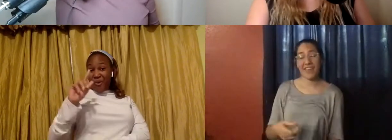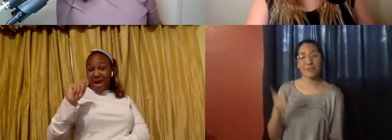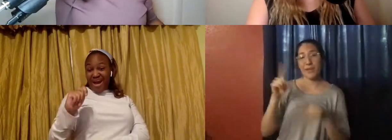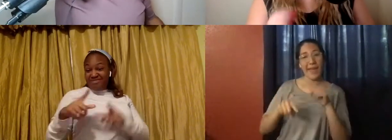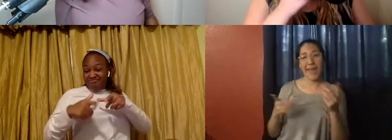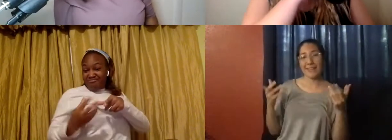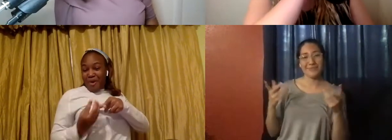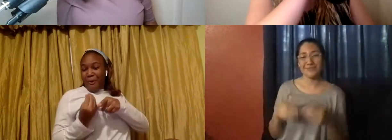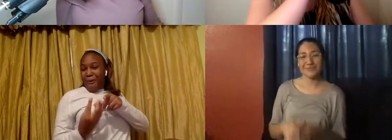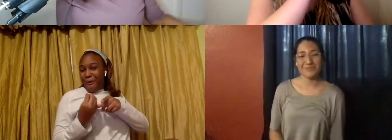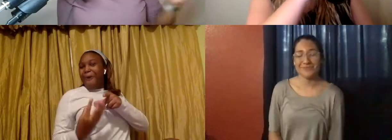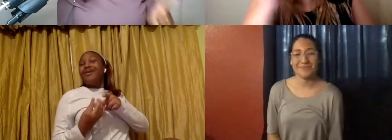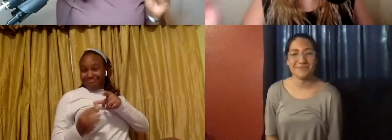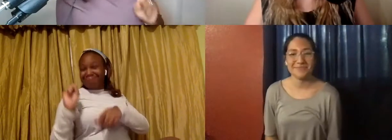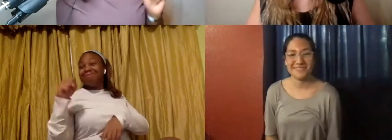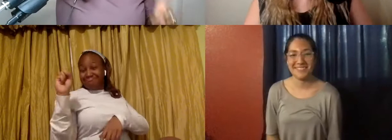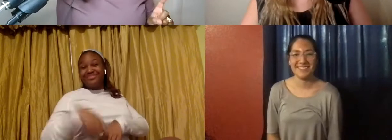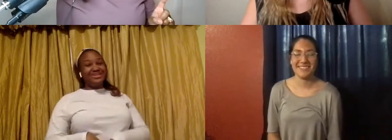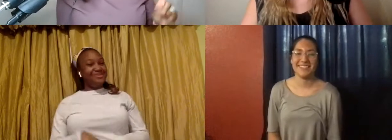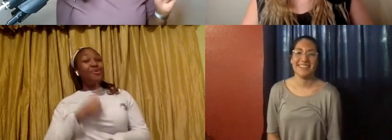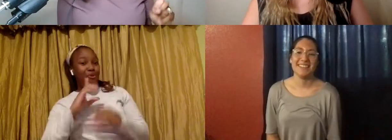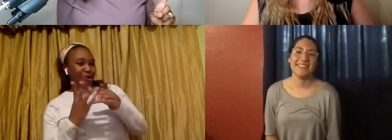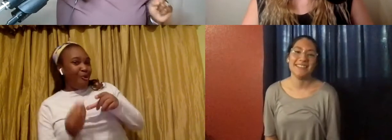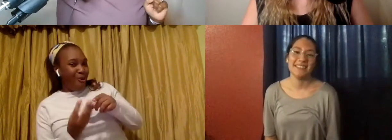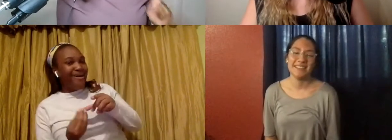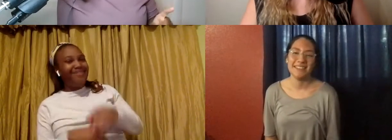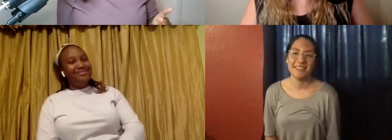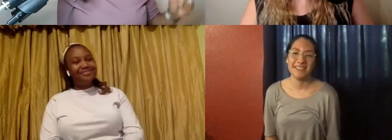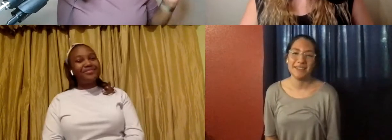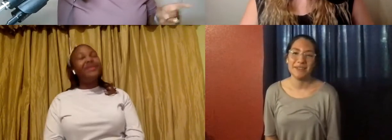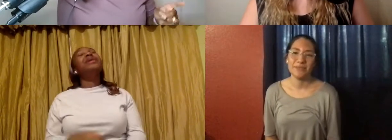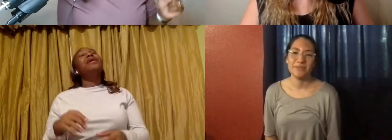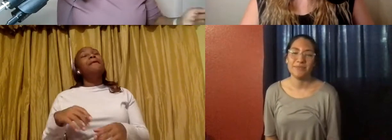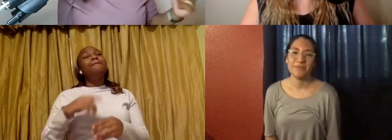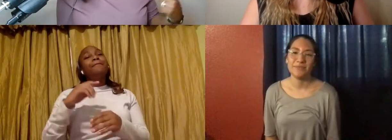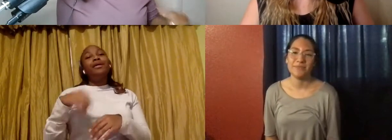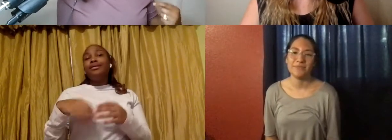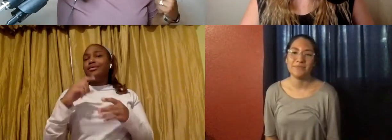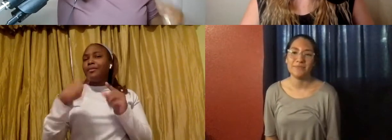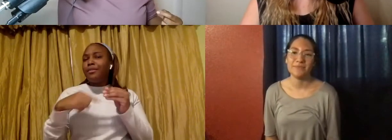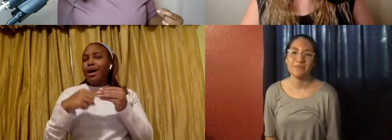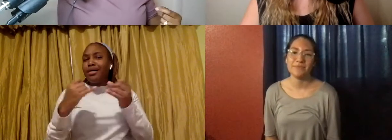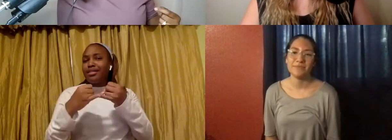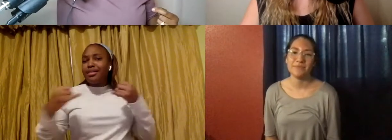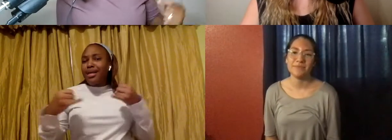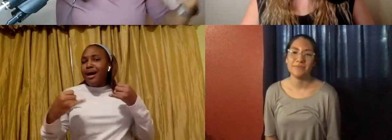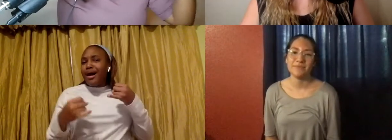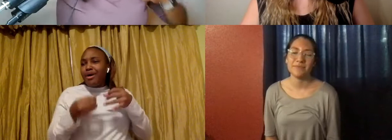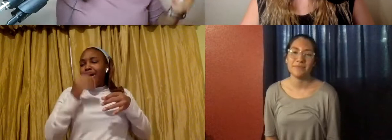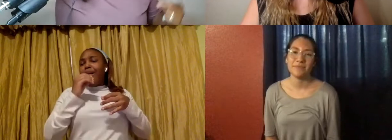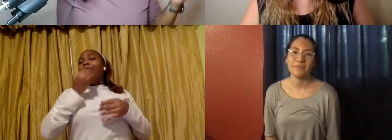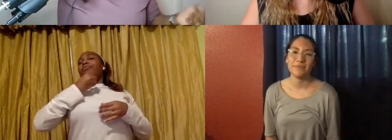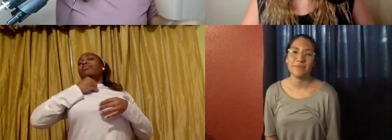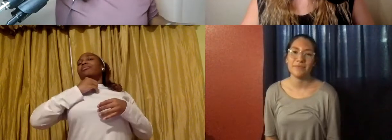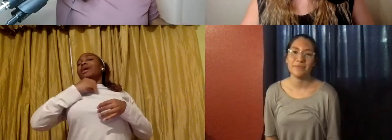wet. but the thing about her line in that song about touching the dangly thing in the back of her throat, if